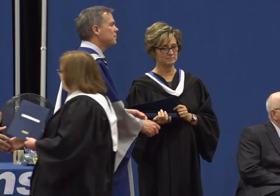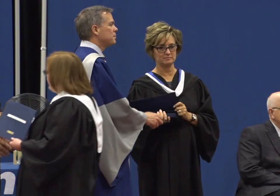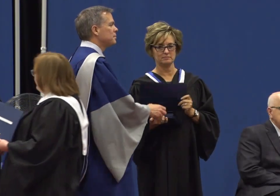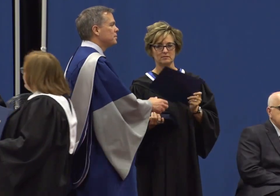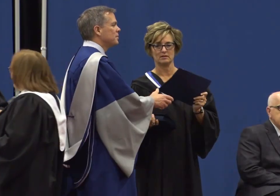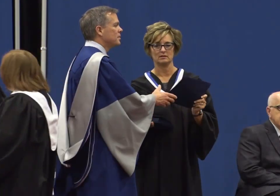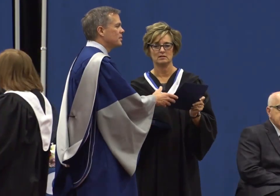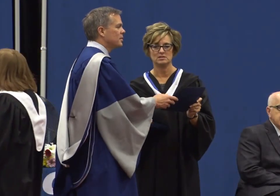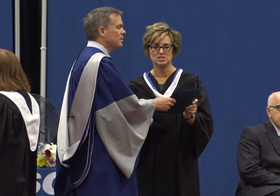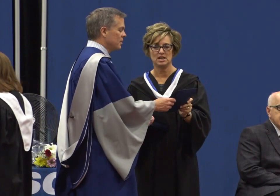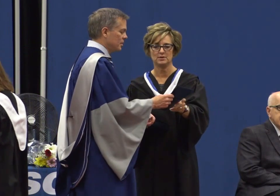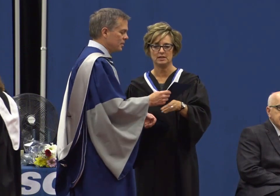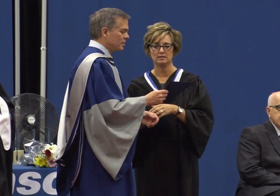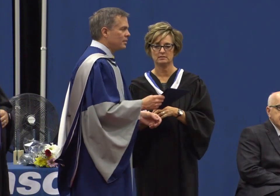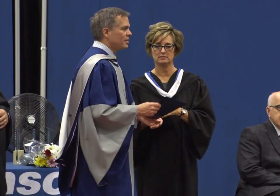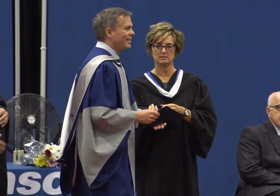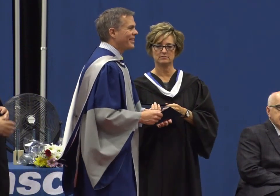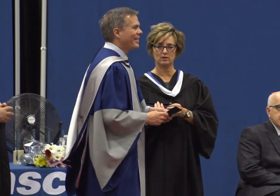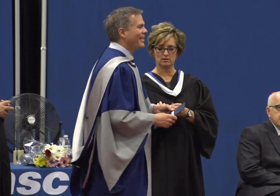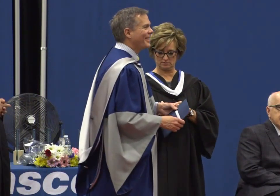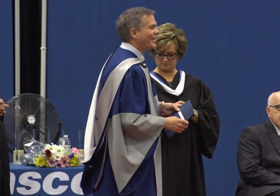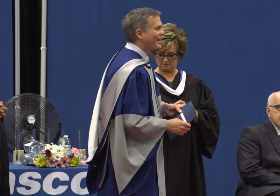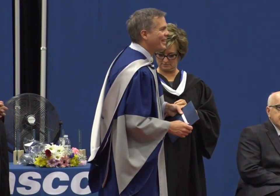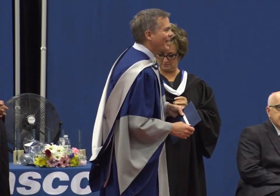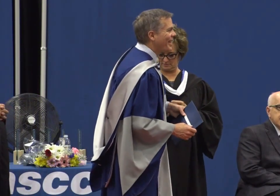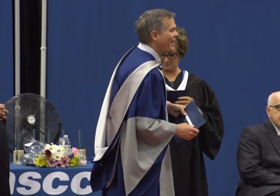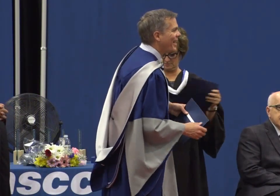Terry Hughes with honors.